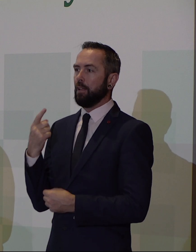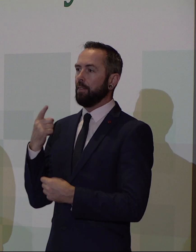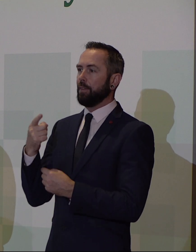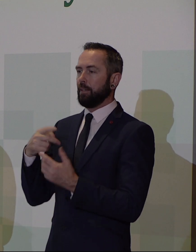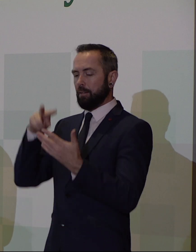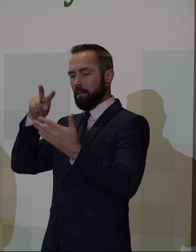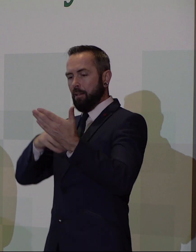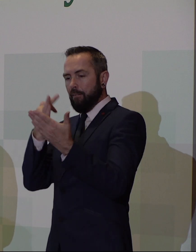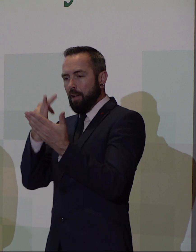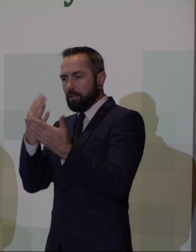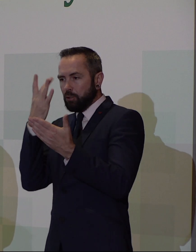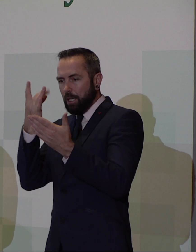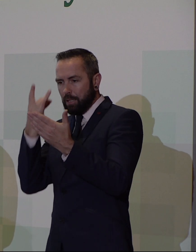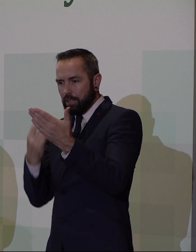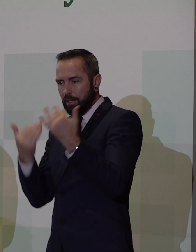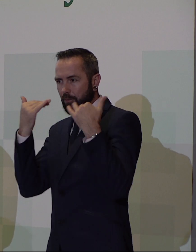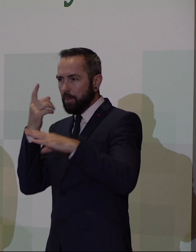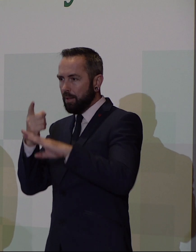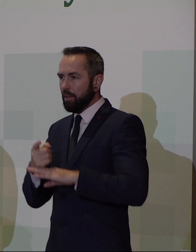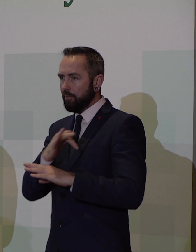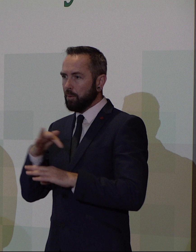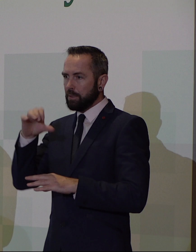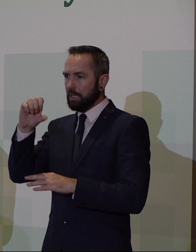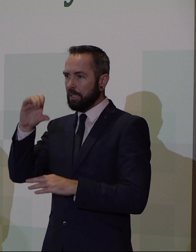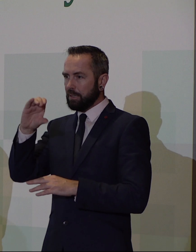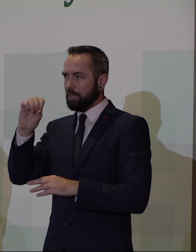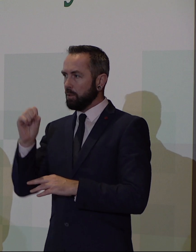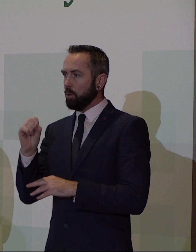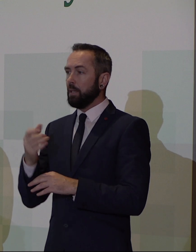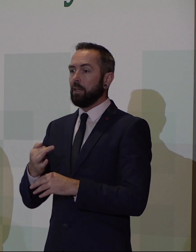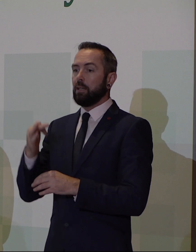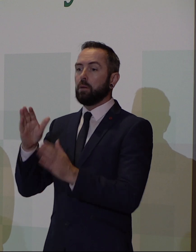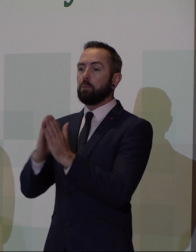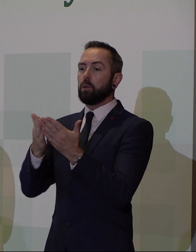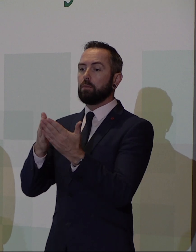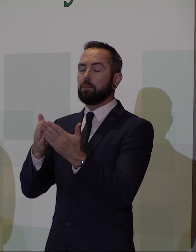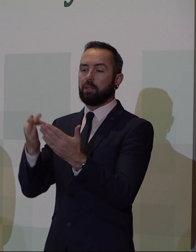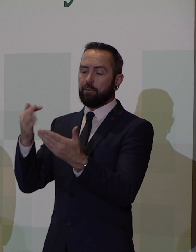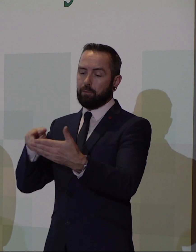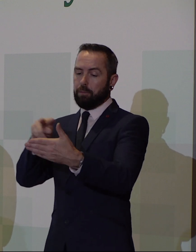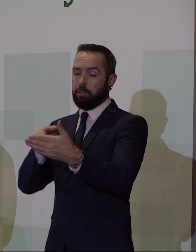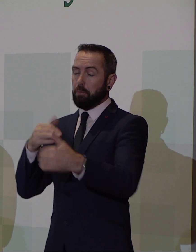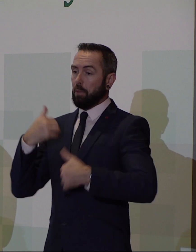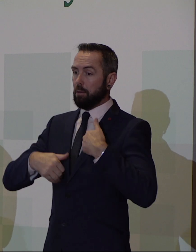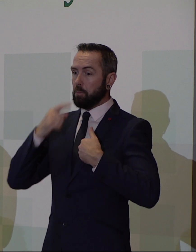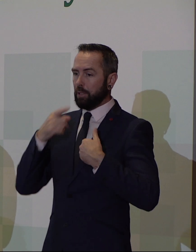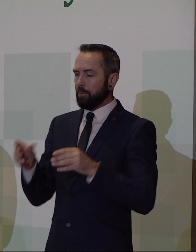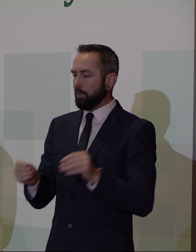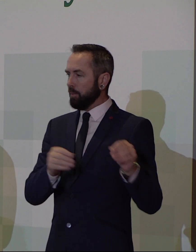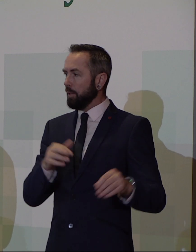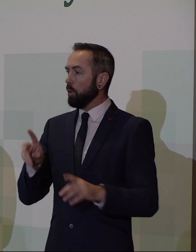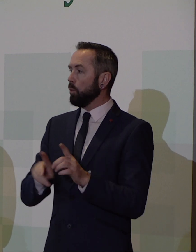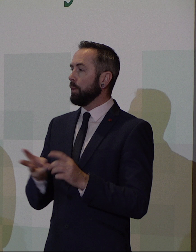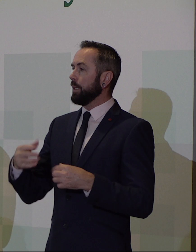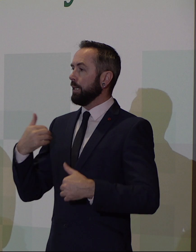objective, factually checked information. And I think if you take away the booklet, you'll also find it interesting to delve into. And I've no doubt that